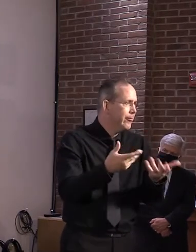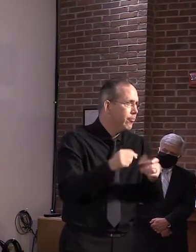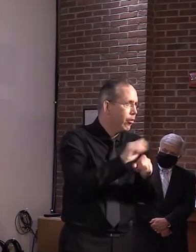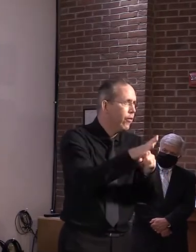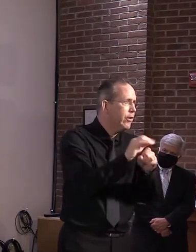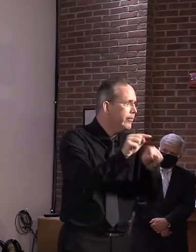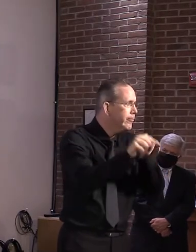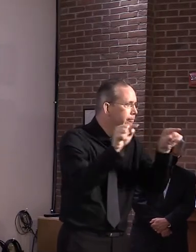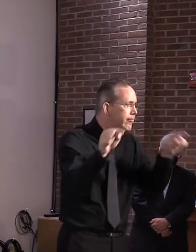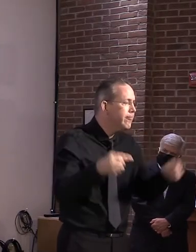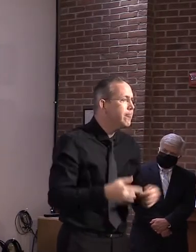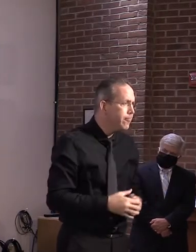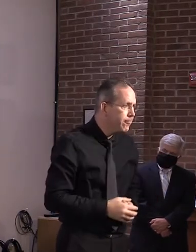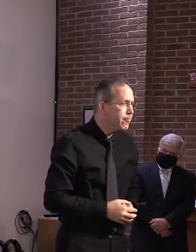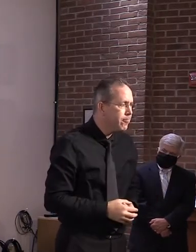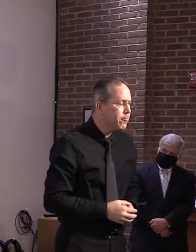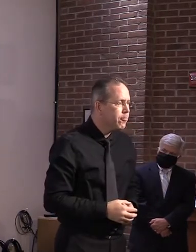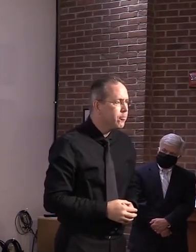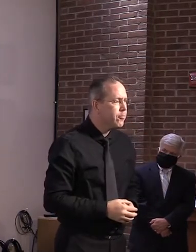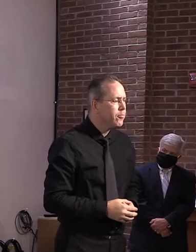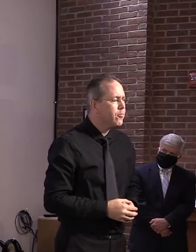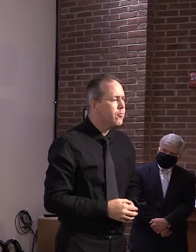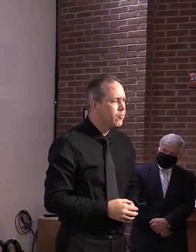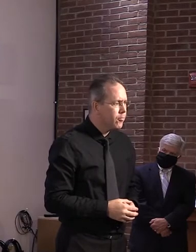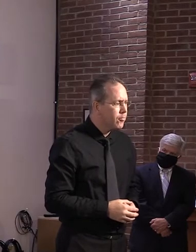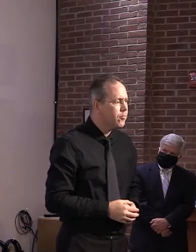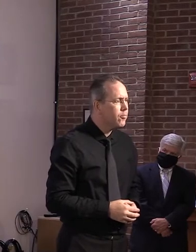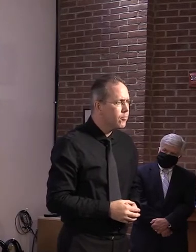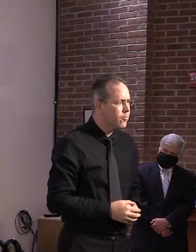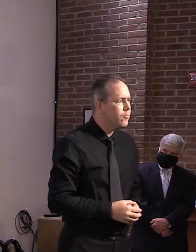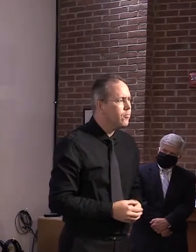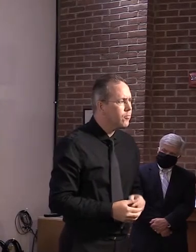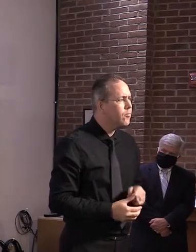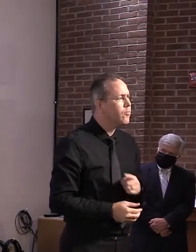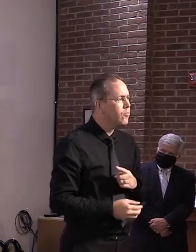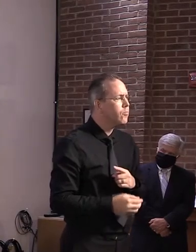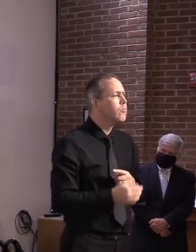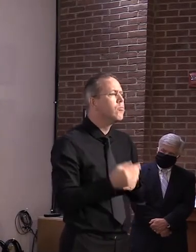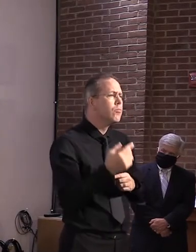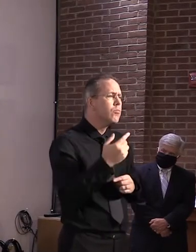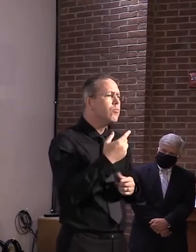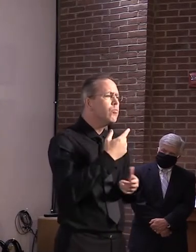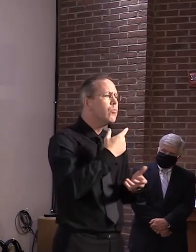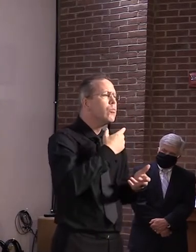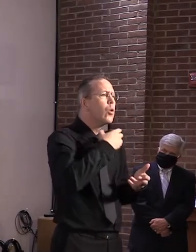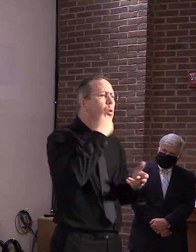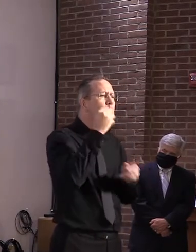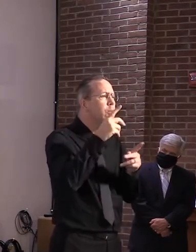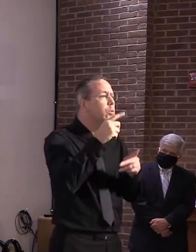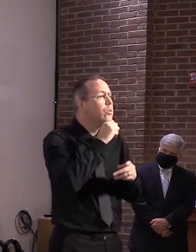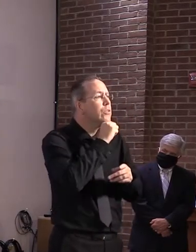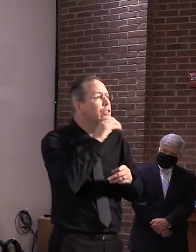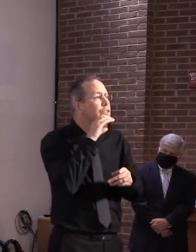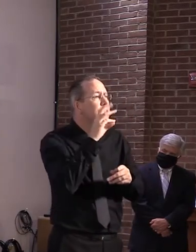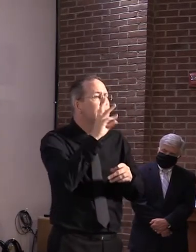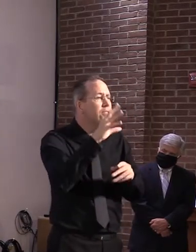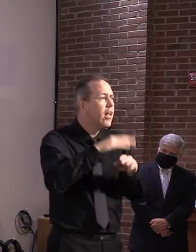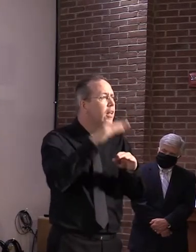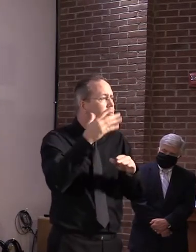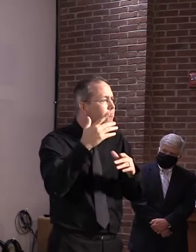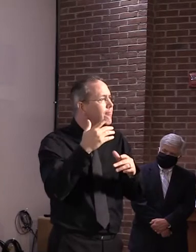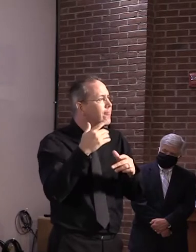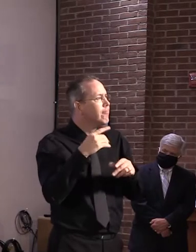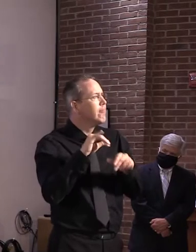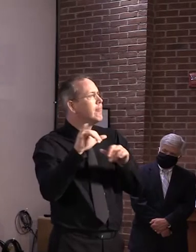virus transmission amongst people who tend to be of a younger age than the very vulnerable that I described earlier.